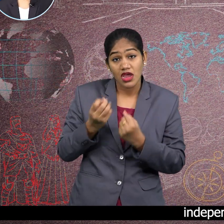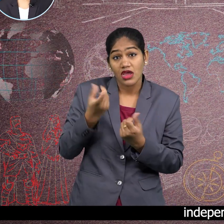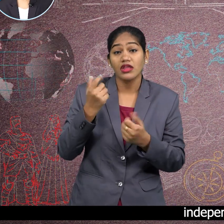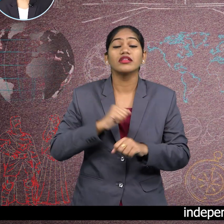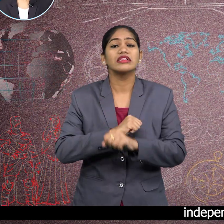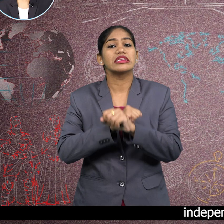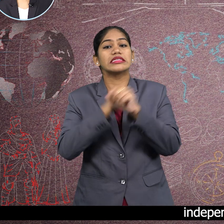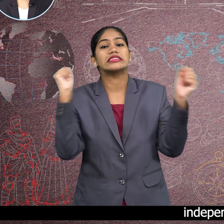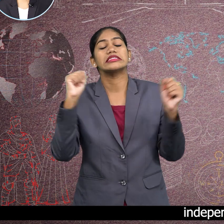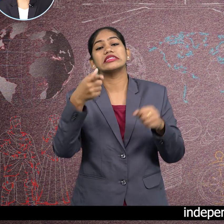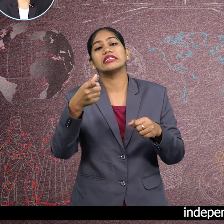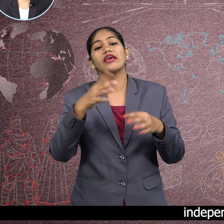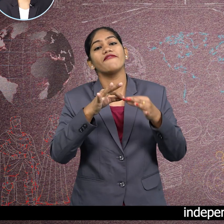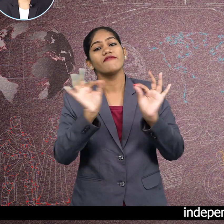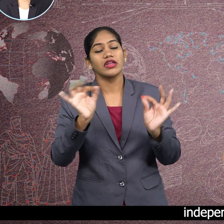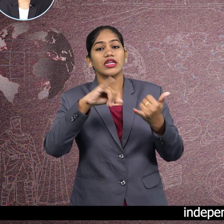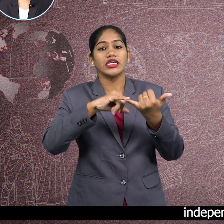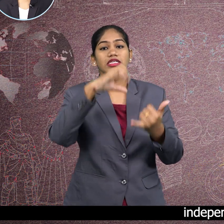independent state.